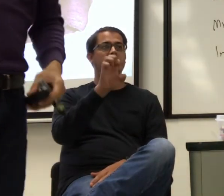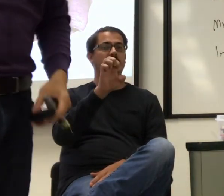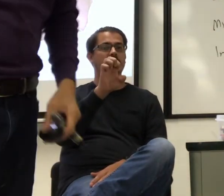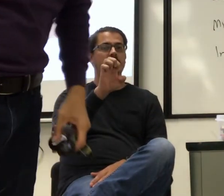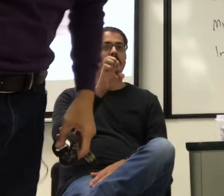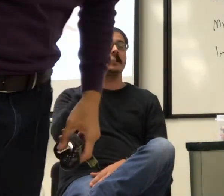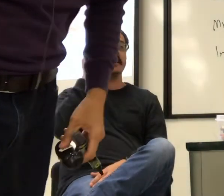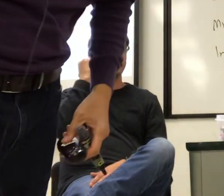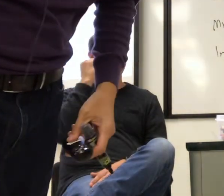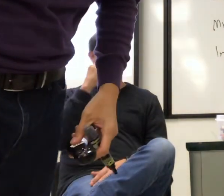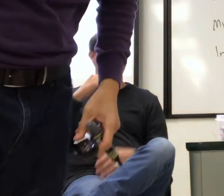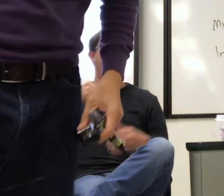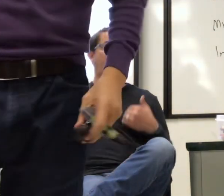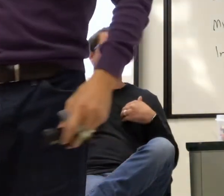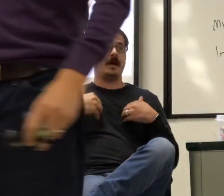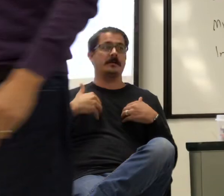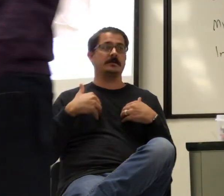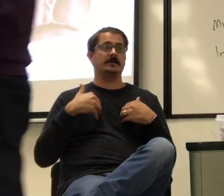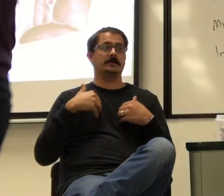inward,